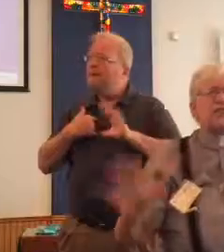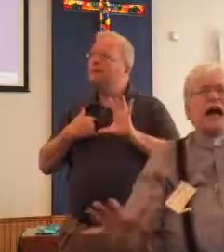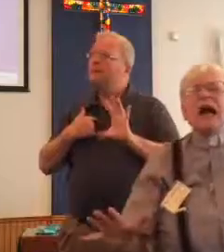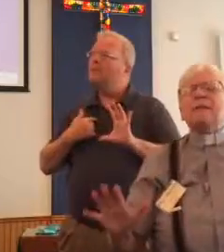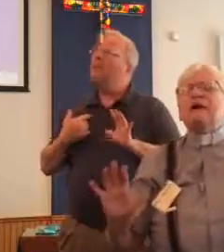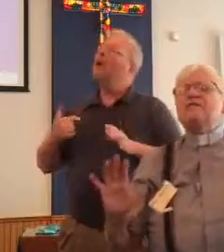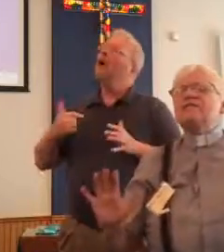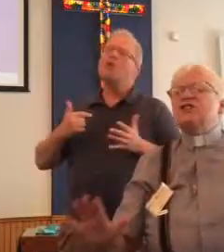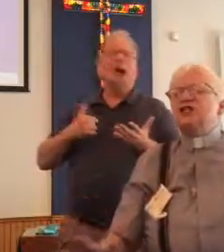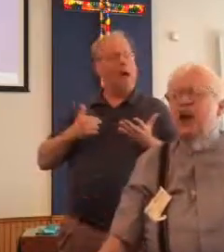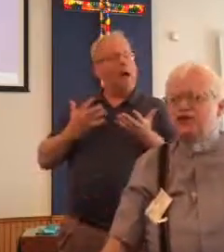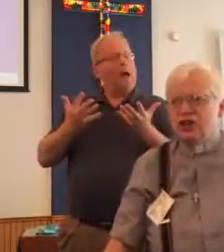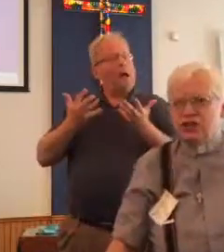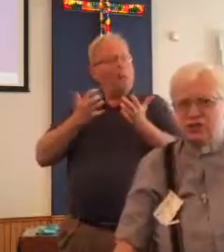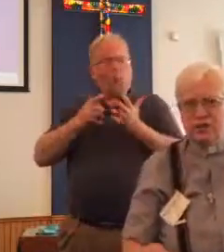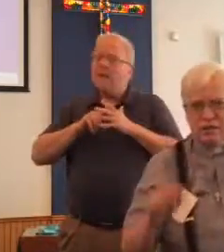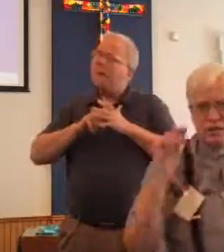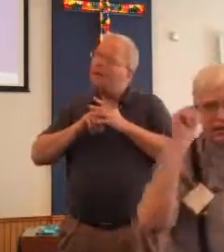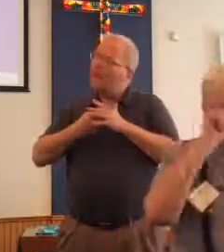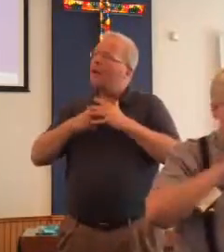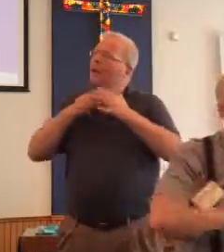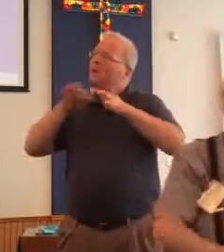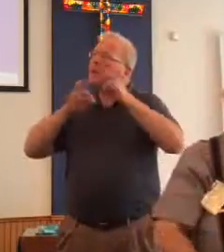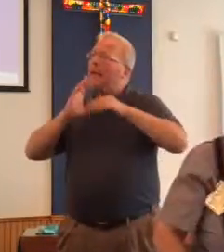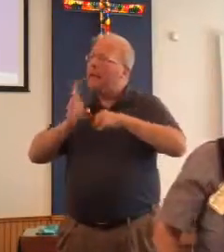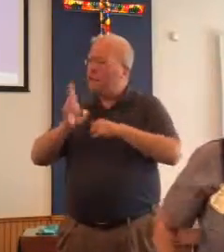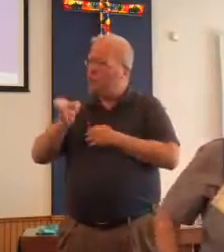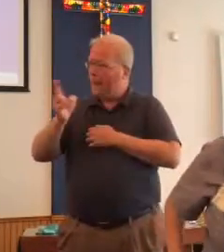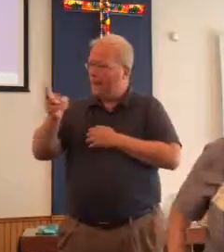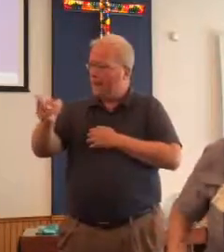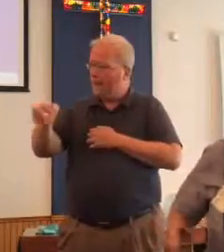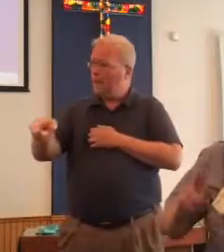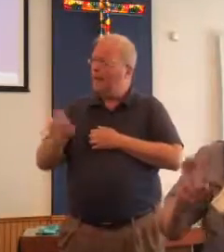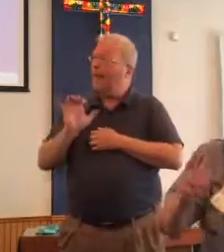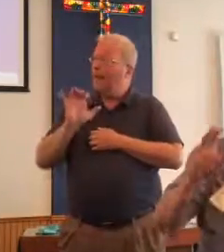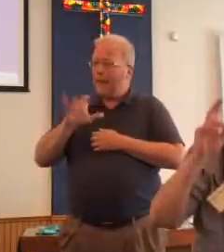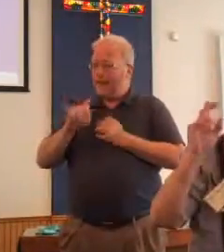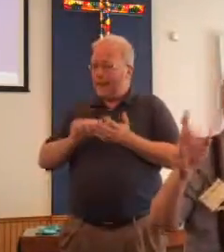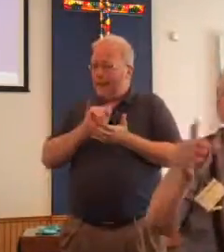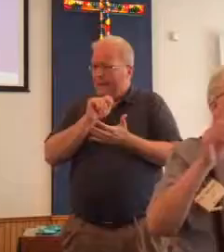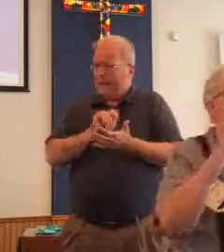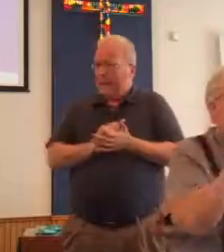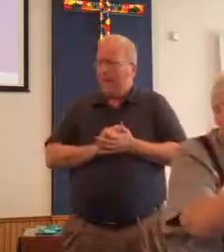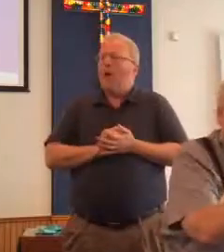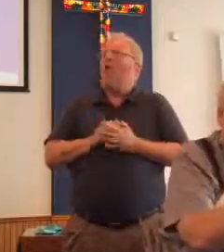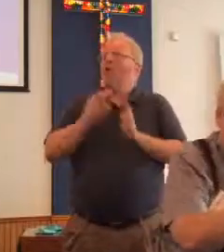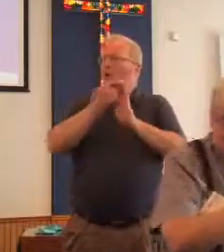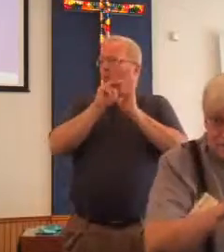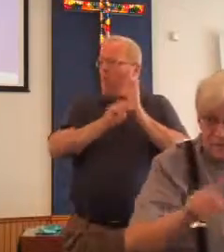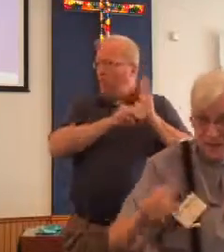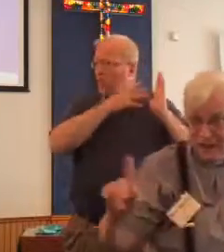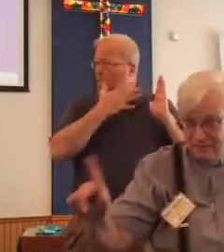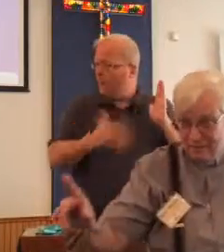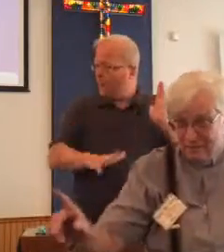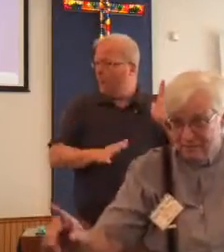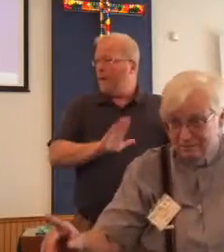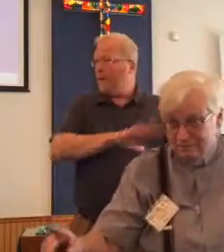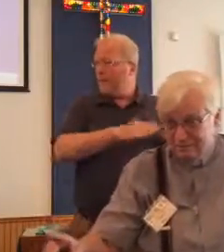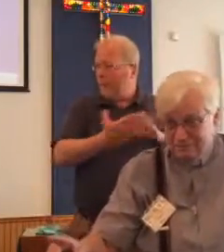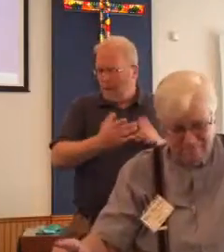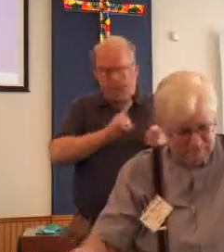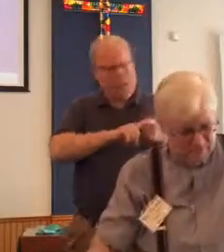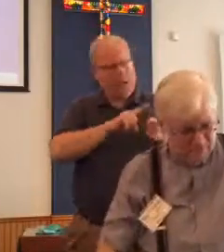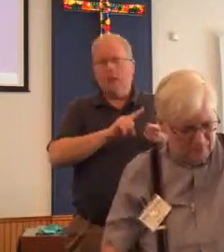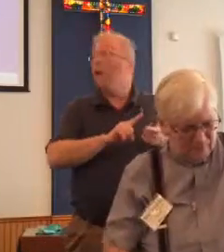It was the time of the judges in Israel, before the people demanded that they have a king.